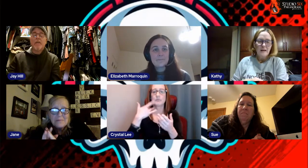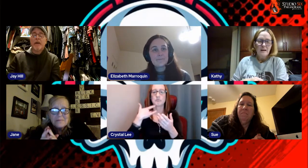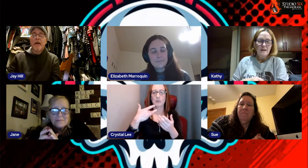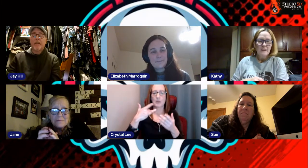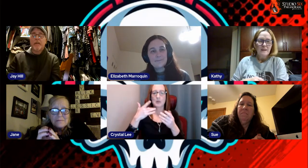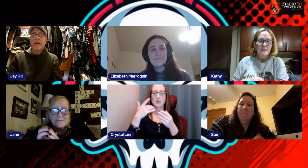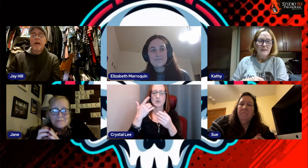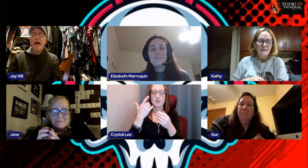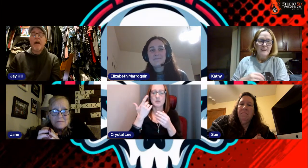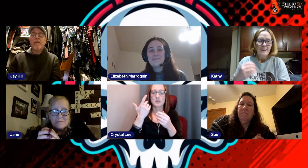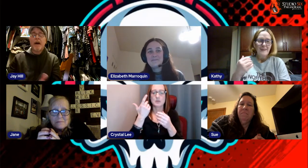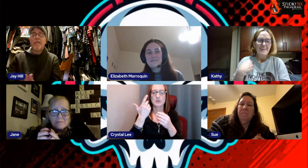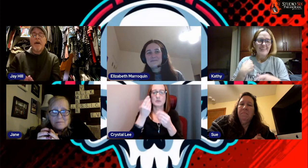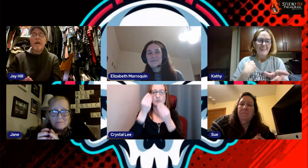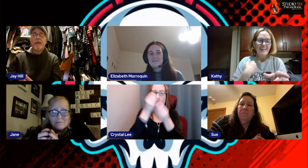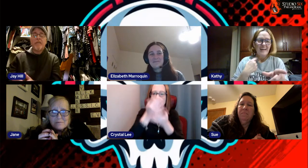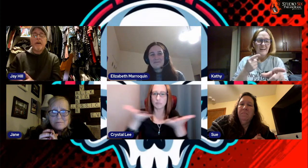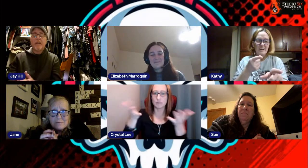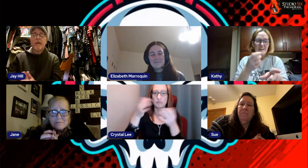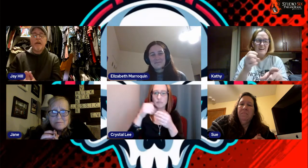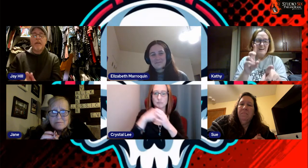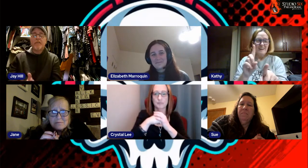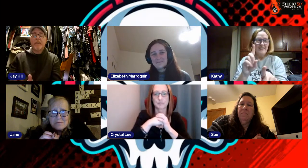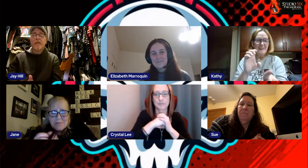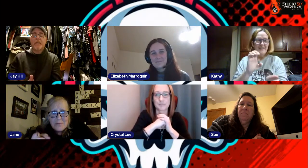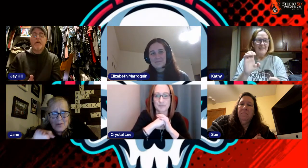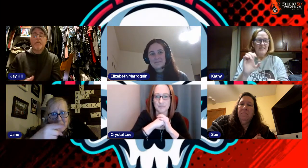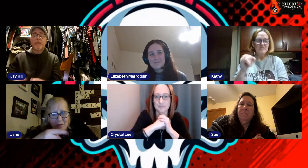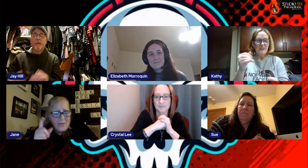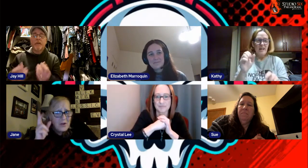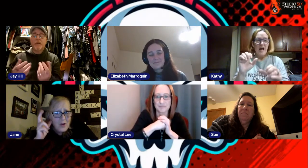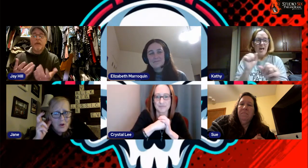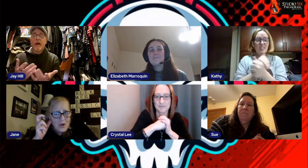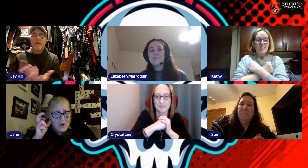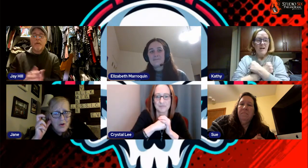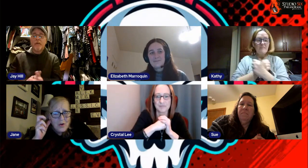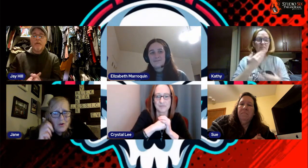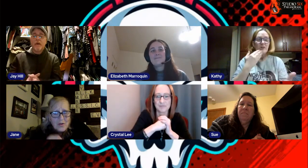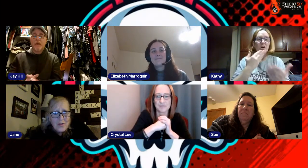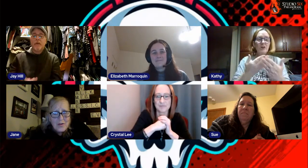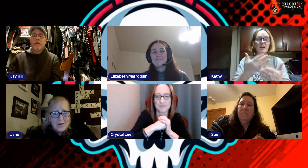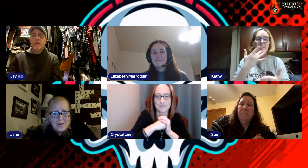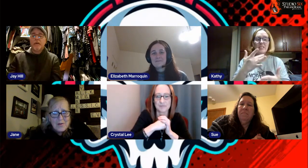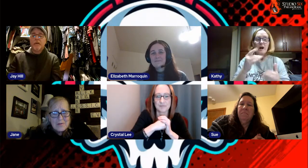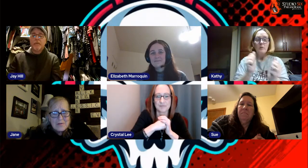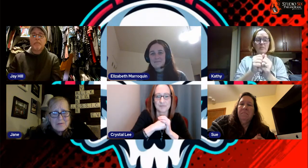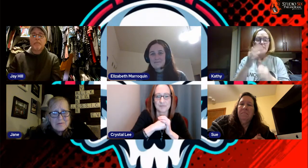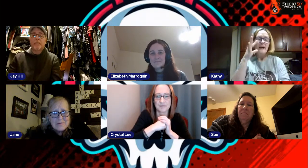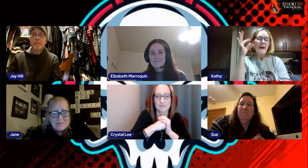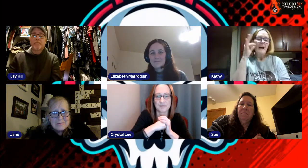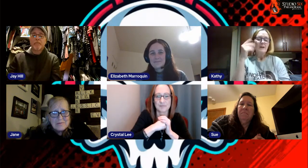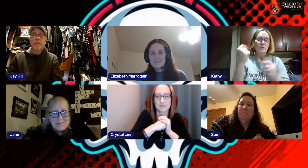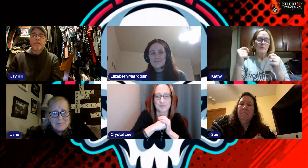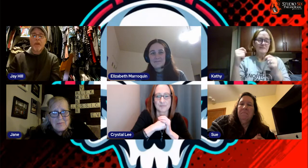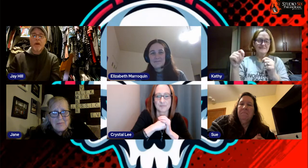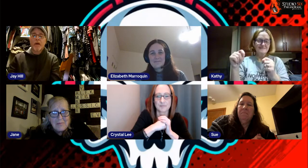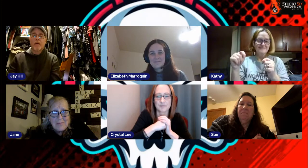I love the cat. The cat. I've had a lot of good luck with the cat toys. So.